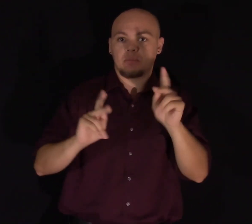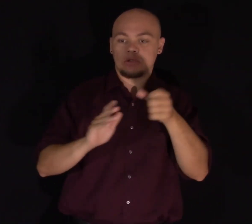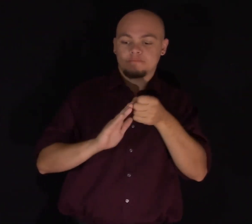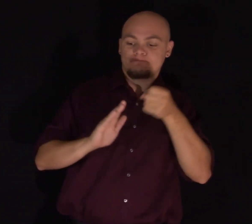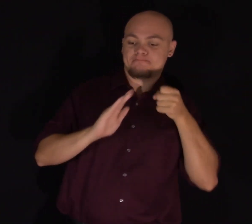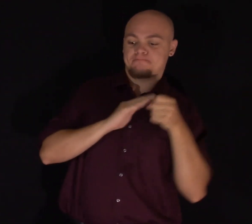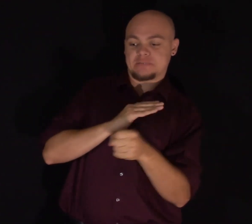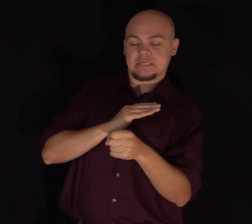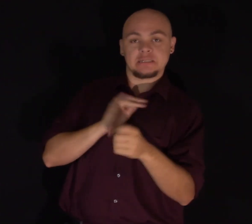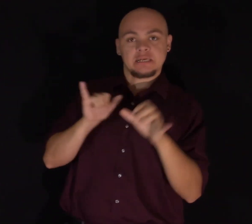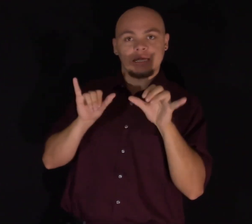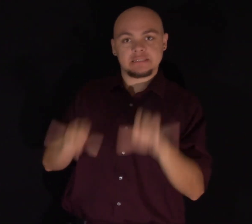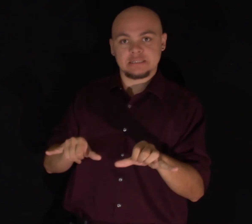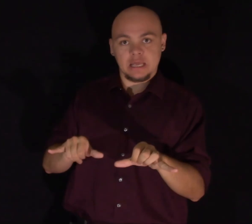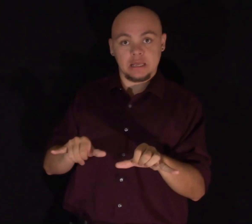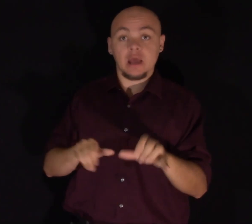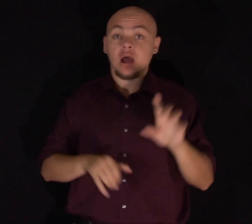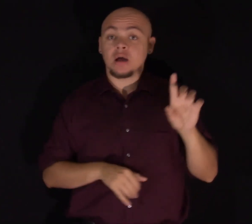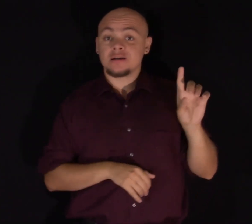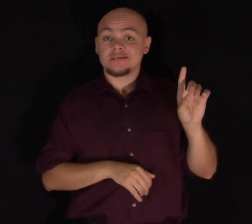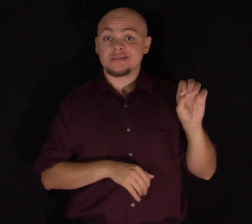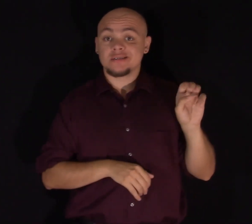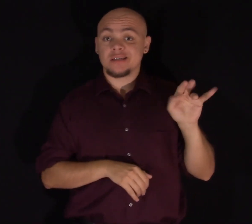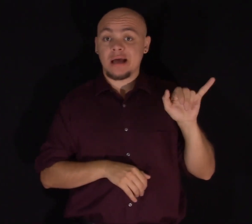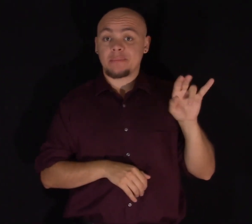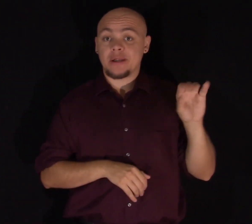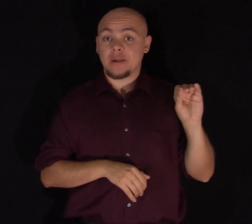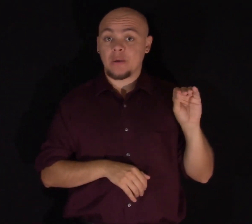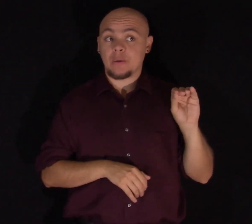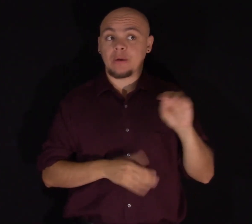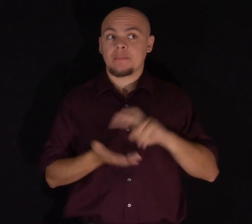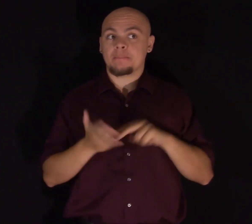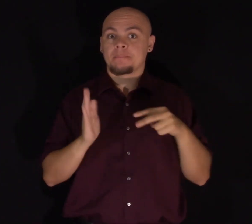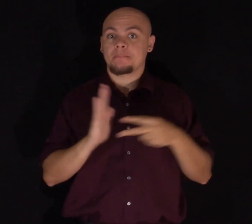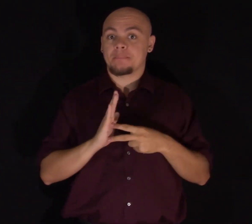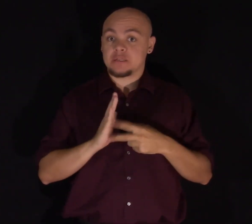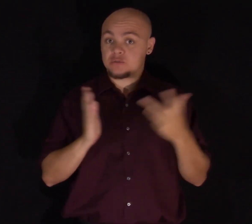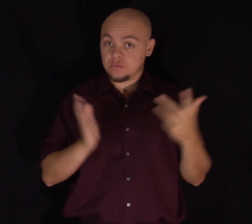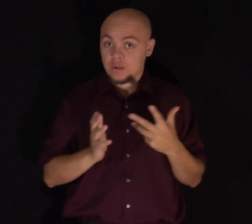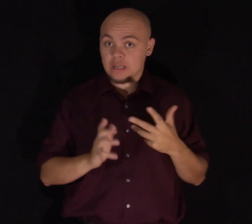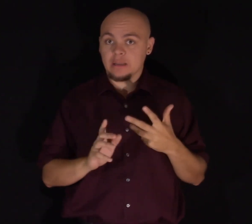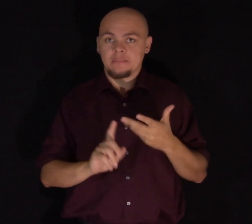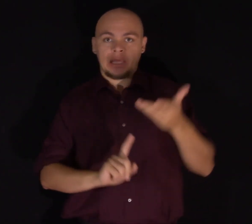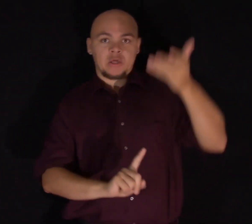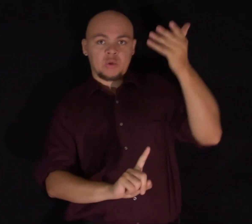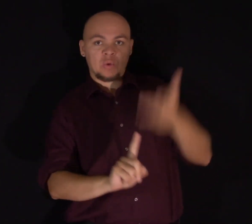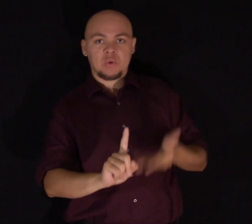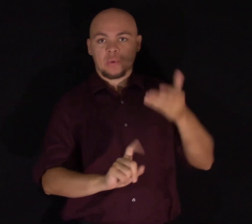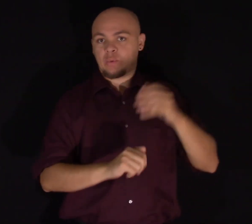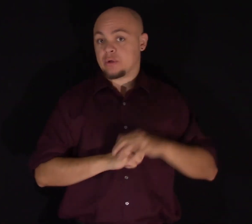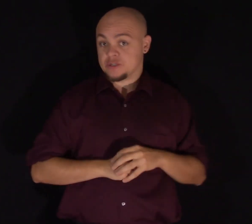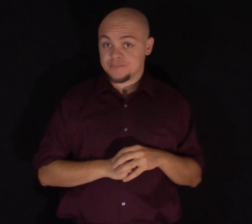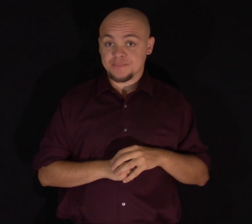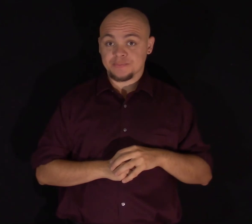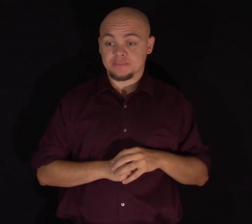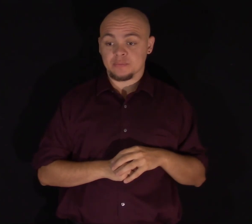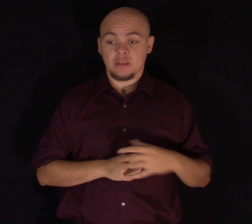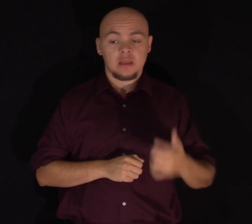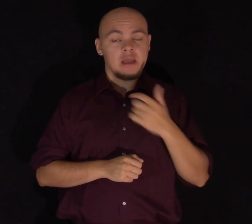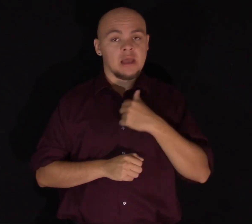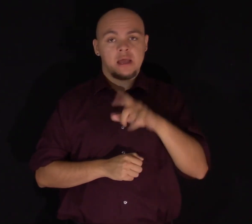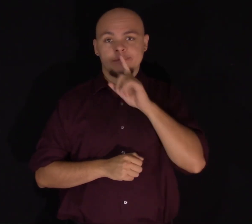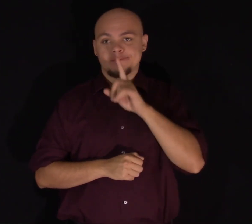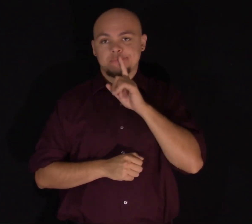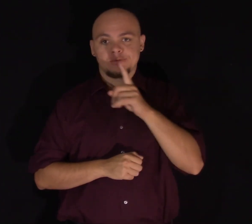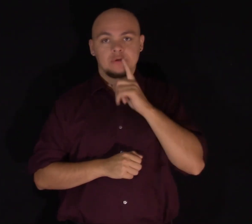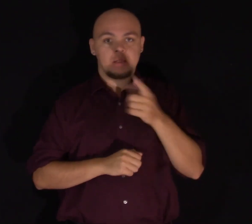Now, being the domino sometimes comes down to being exactly who you are. So I've been a shady somebody